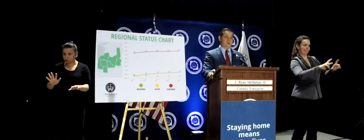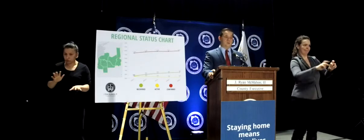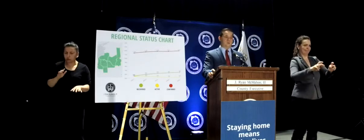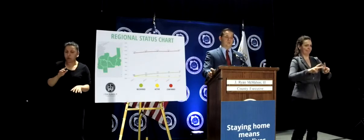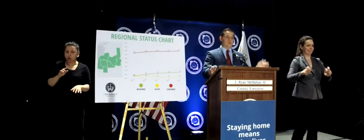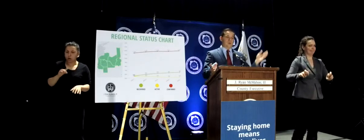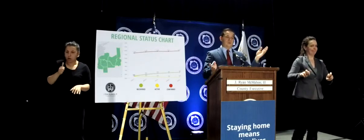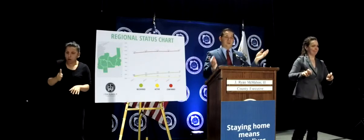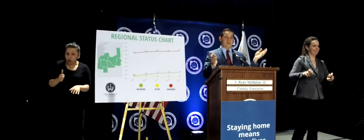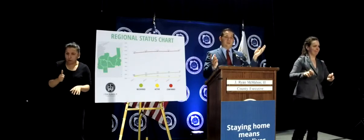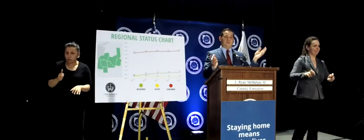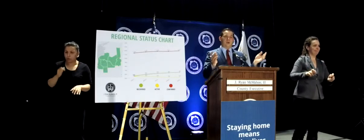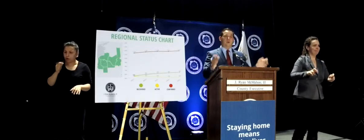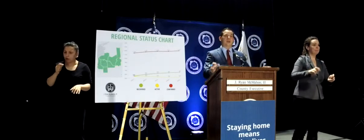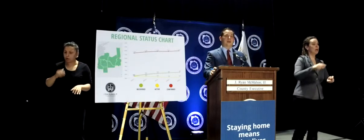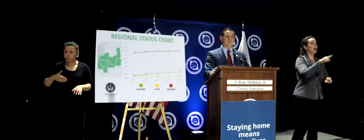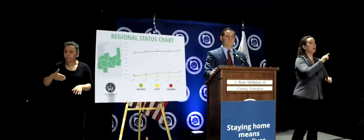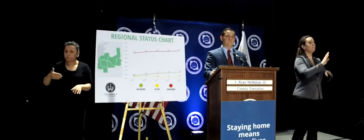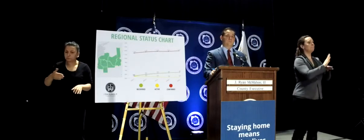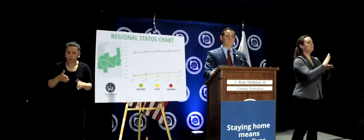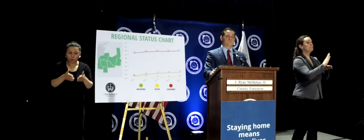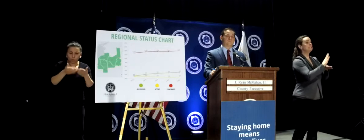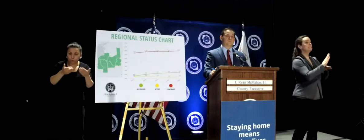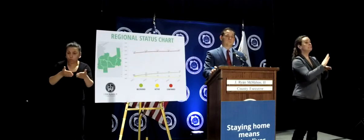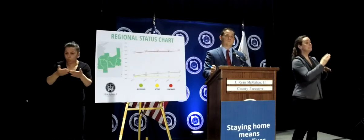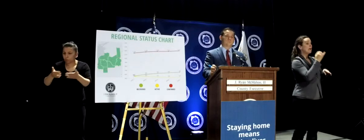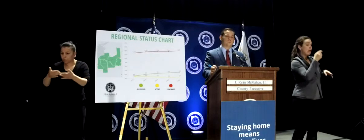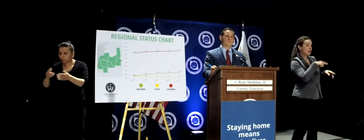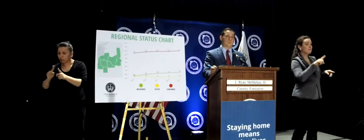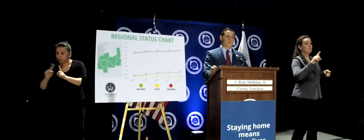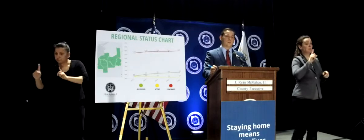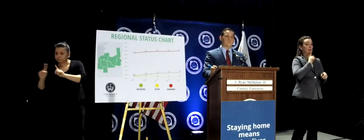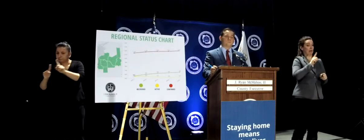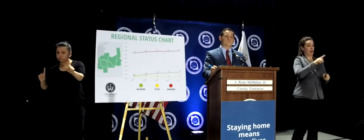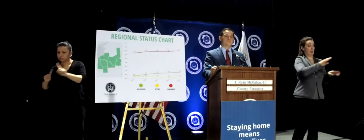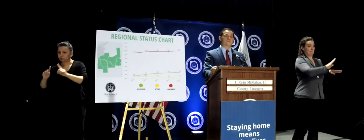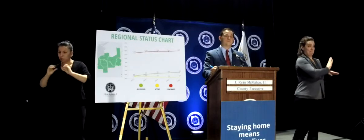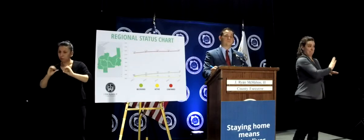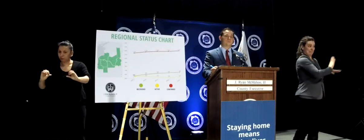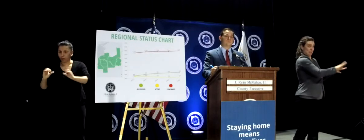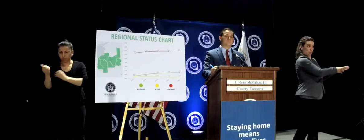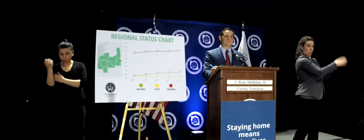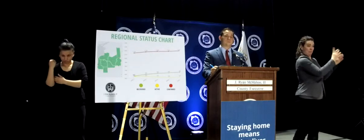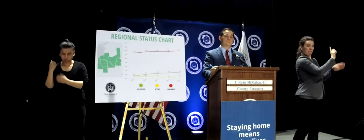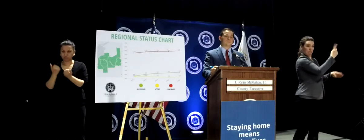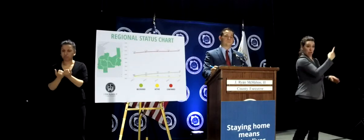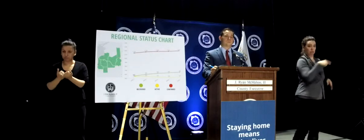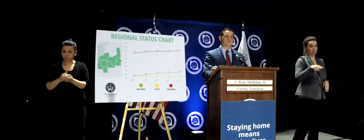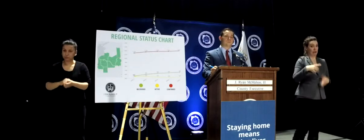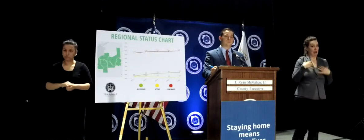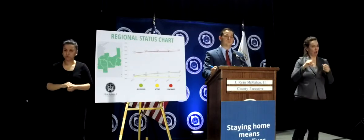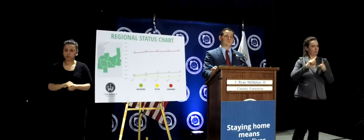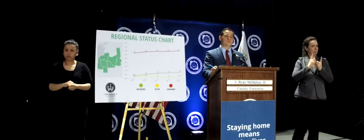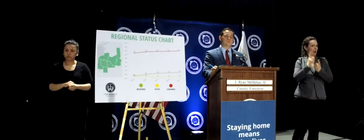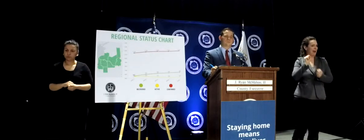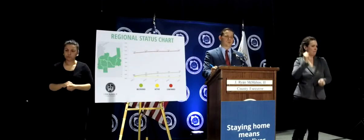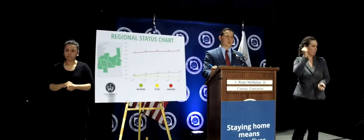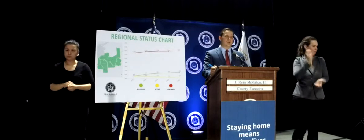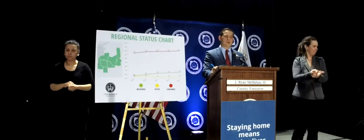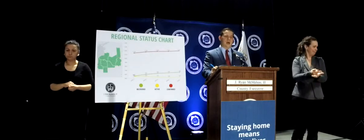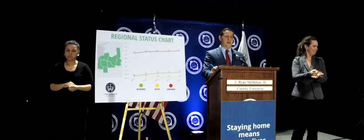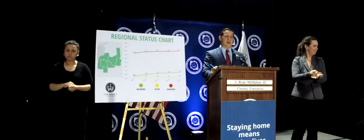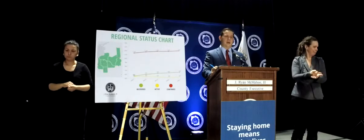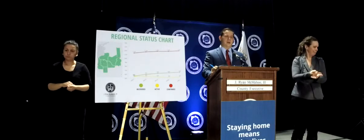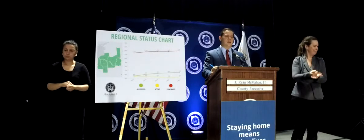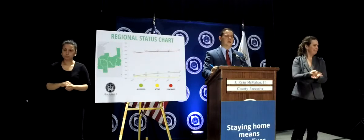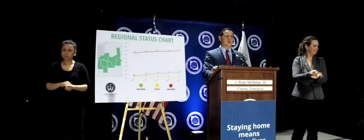Certainly two different things, but very related. This is just one piece. It's not like the hospitals will all of a sudden have full beds and can't help COVID patients if they come in.